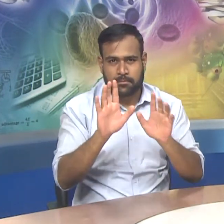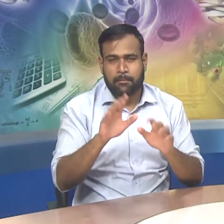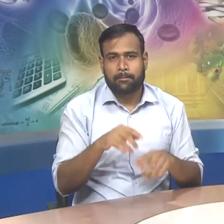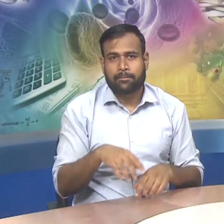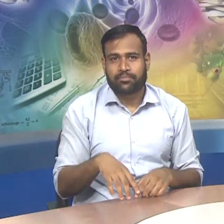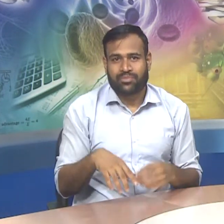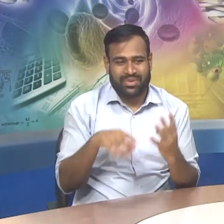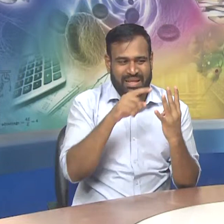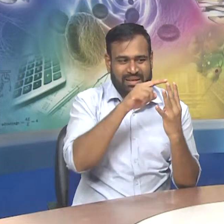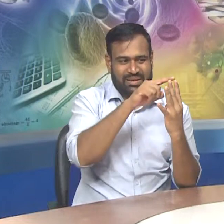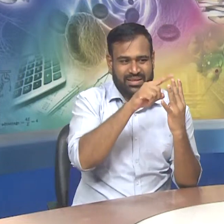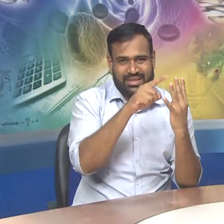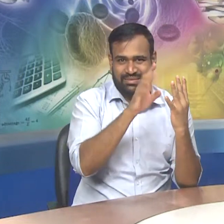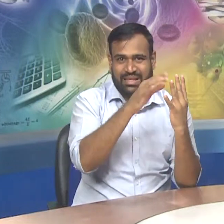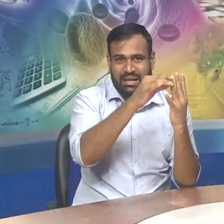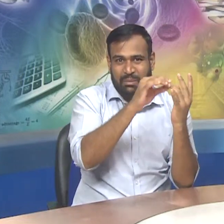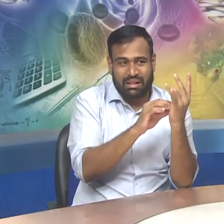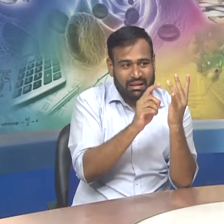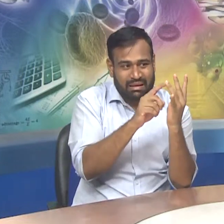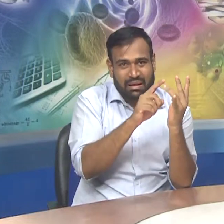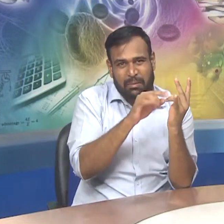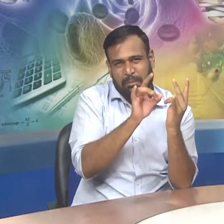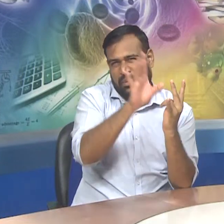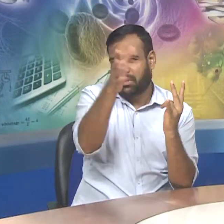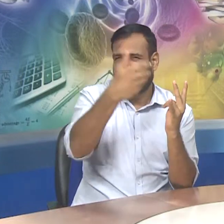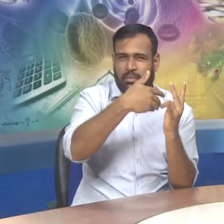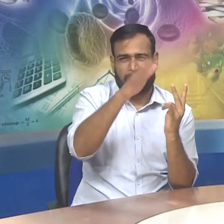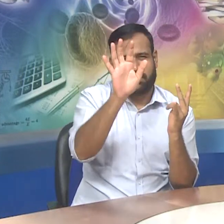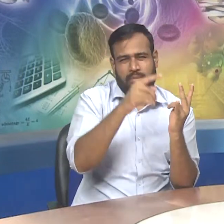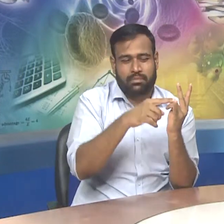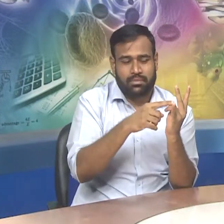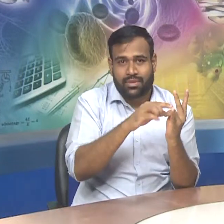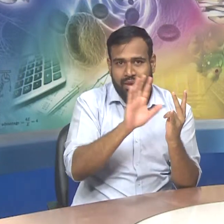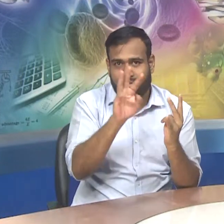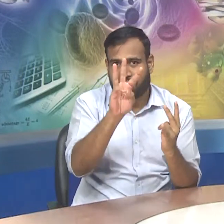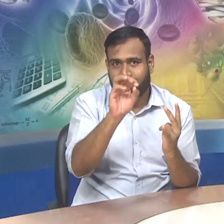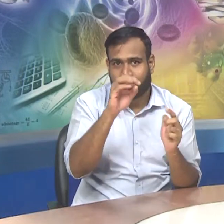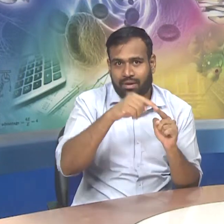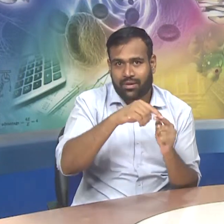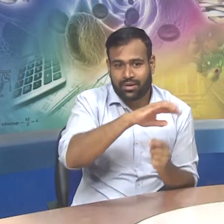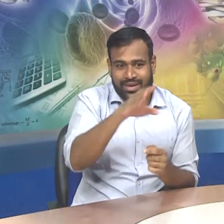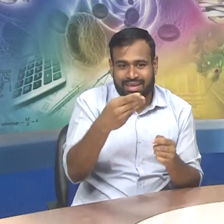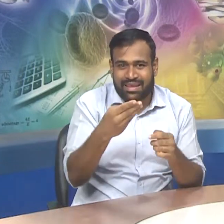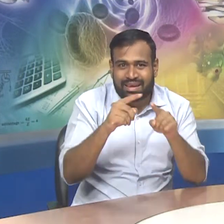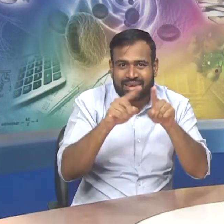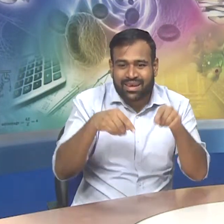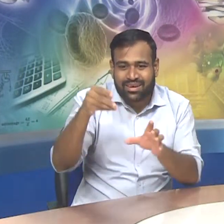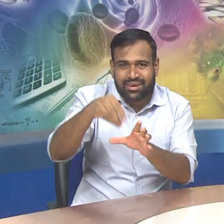and further let us say that now there are one elimination